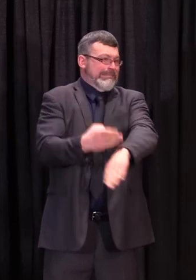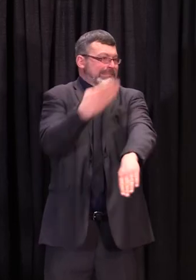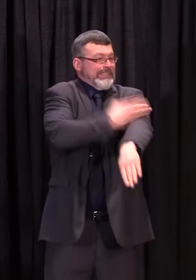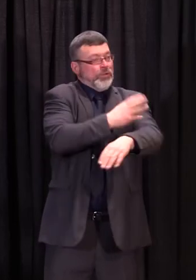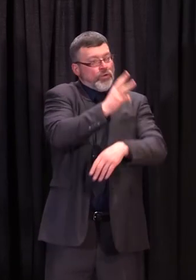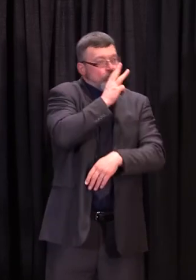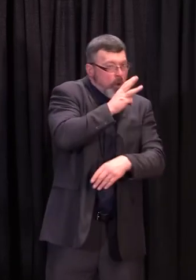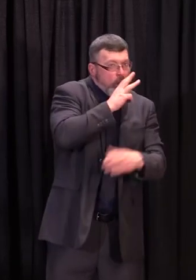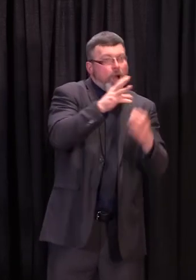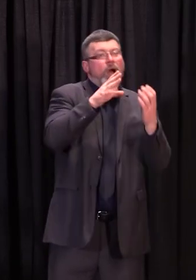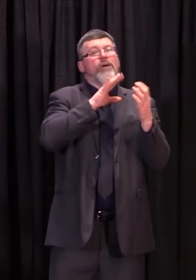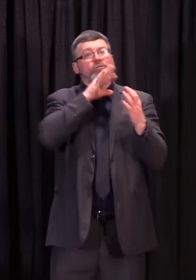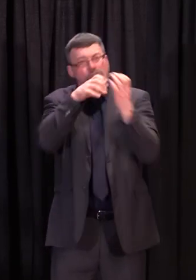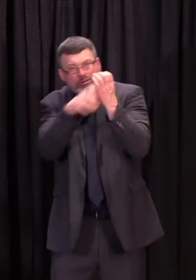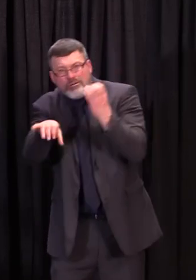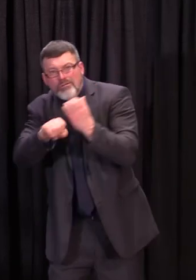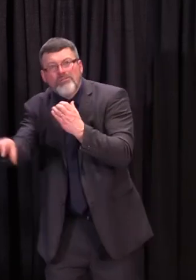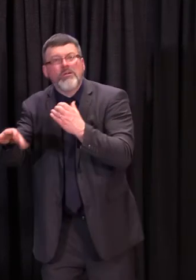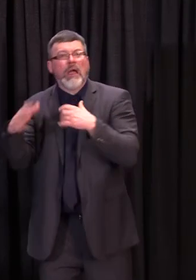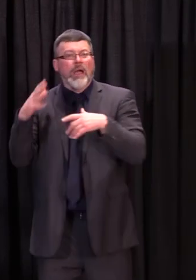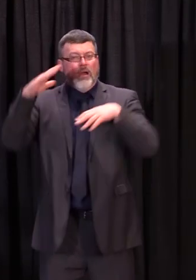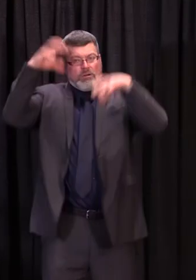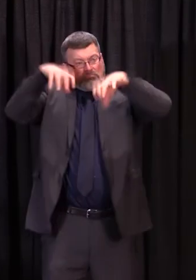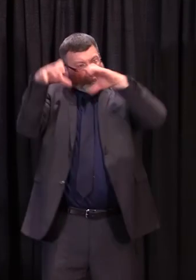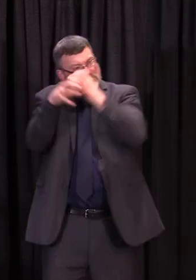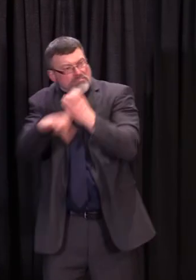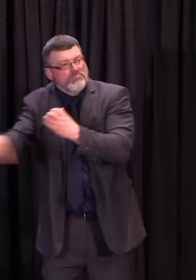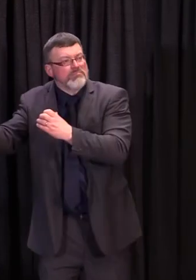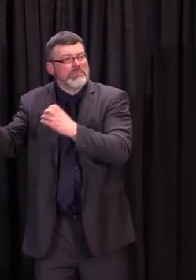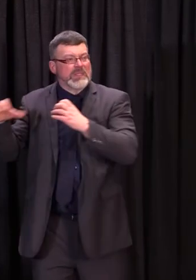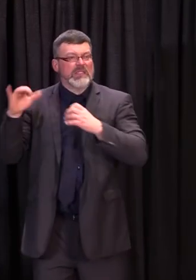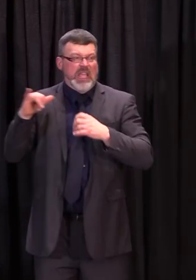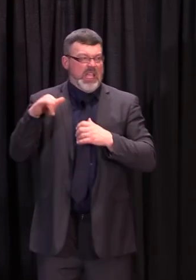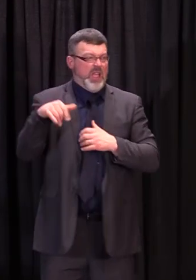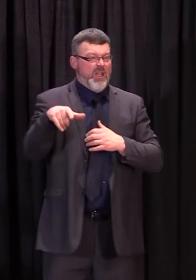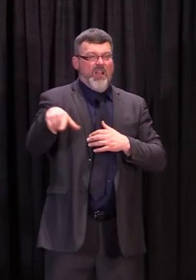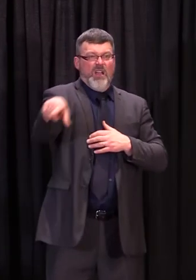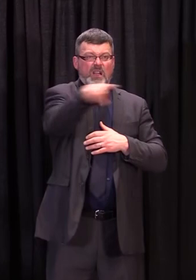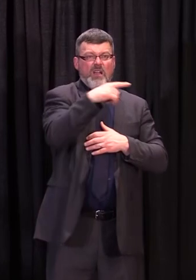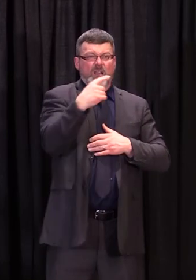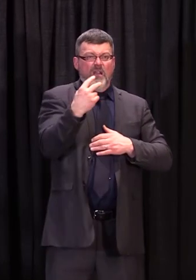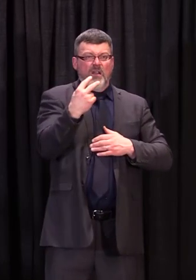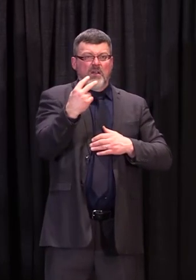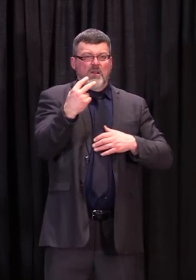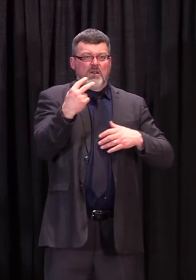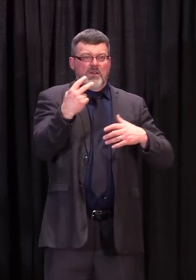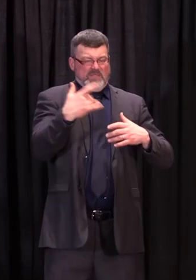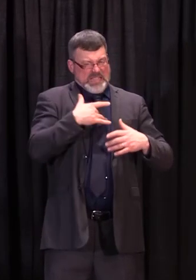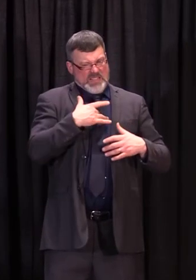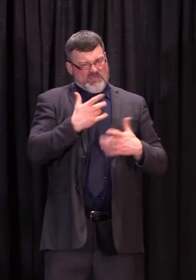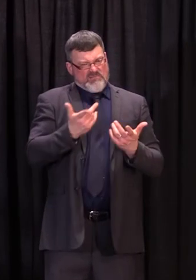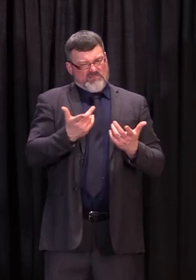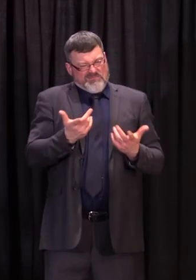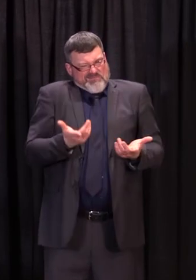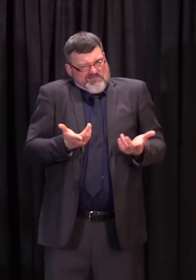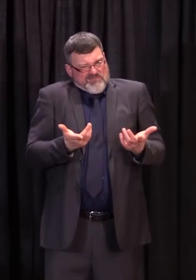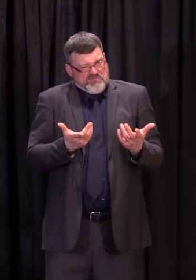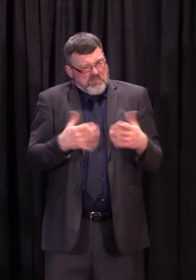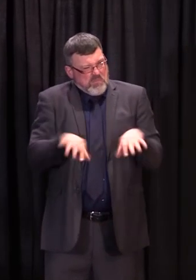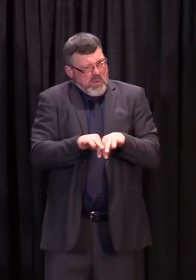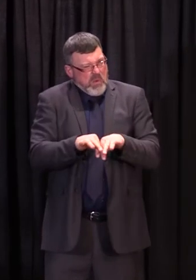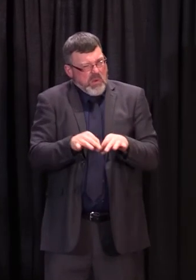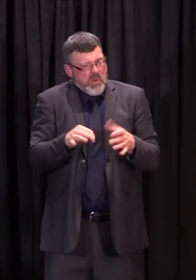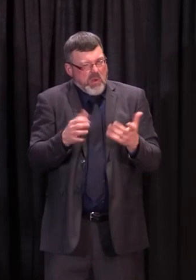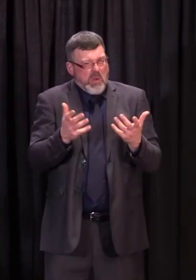Now, I get it. For many, these initiatives don't sound all that exciting. But the fact is,